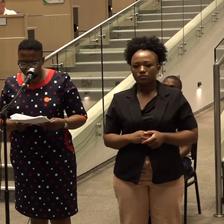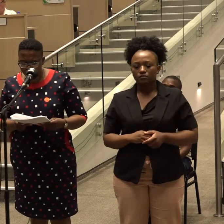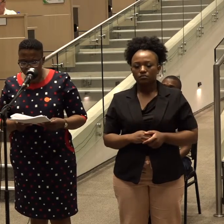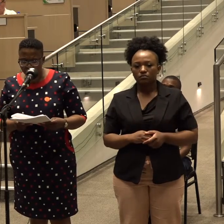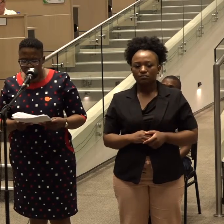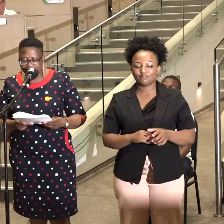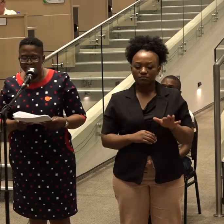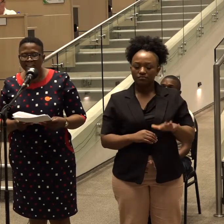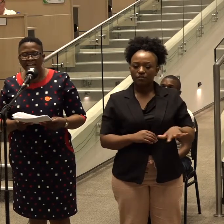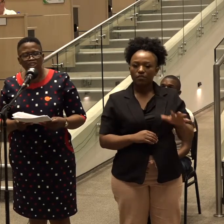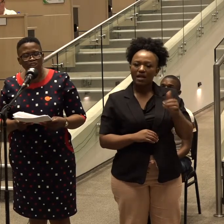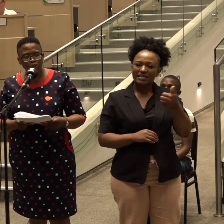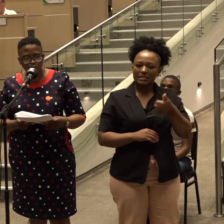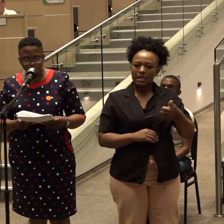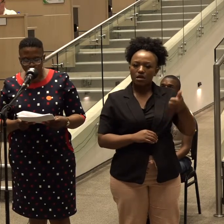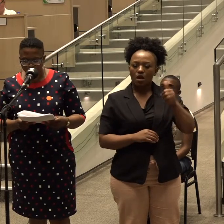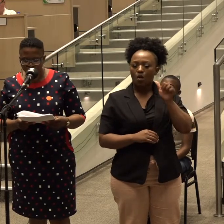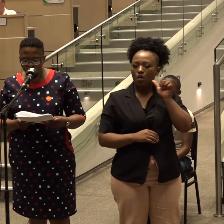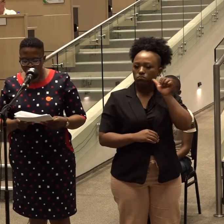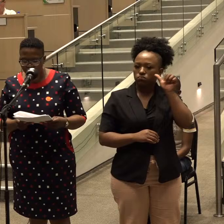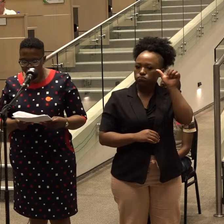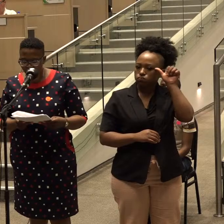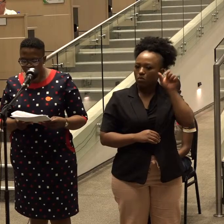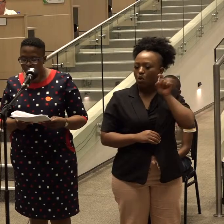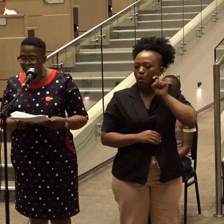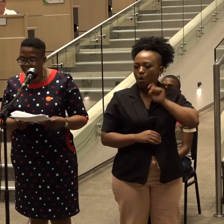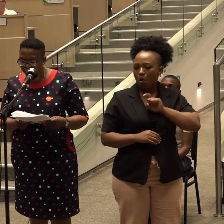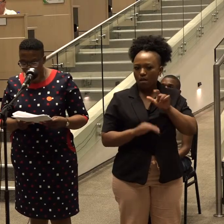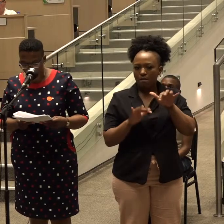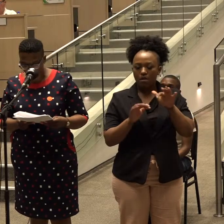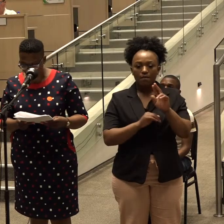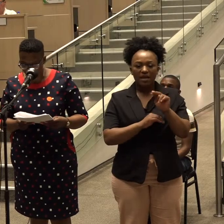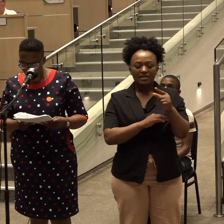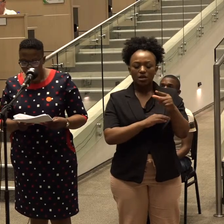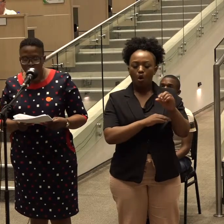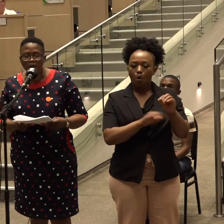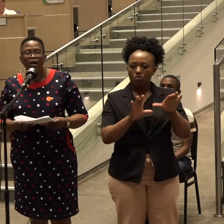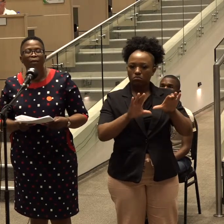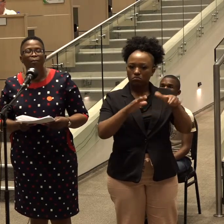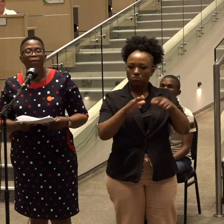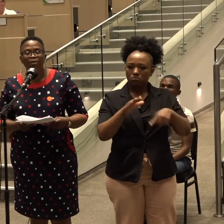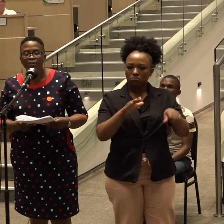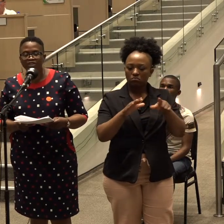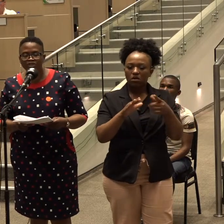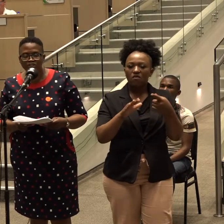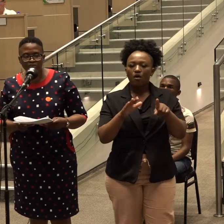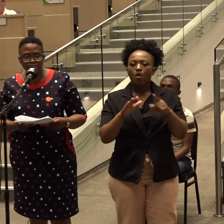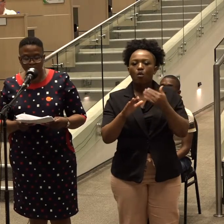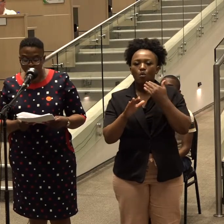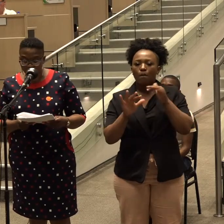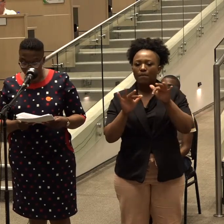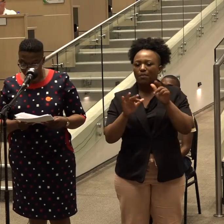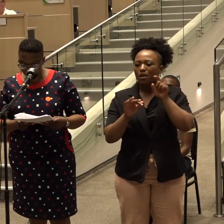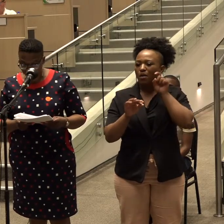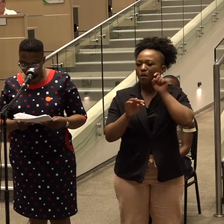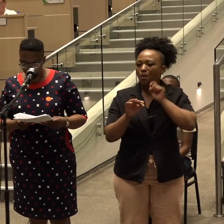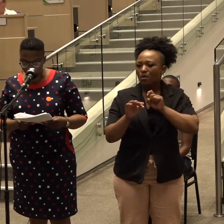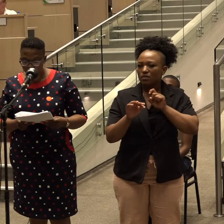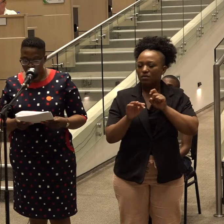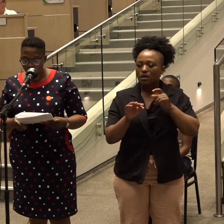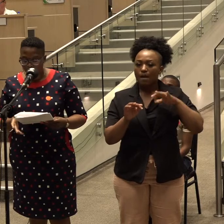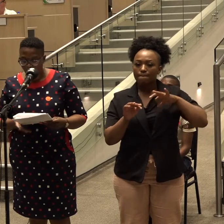senior citizen is an NGO which is Catered for elderly people my beneficiaries are